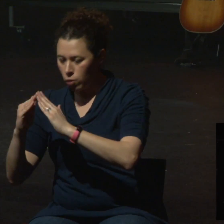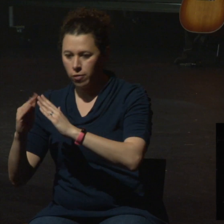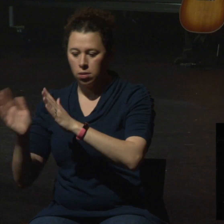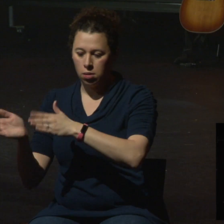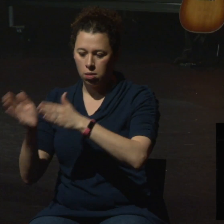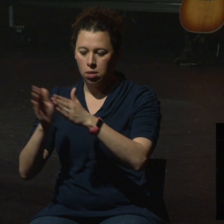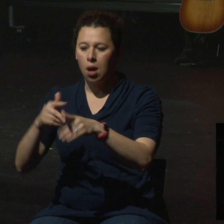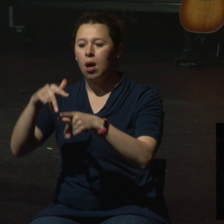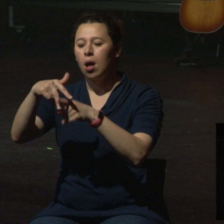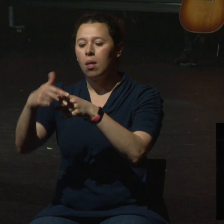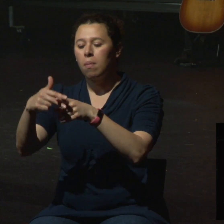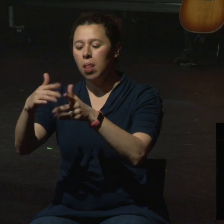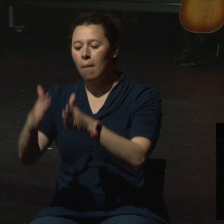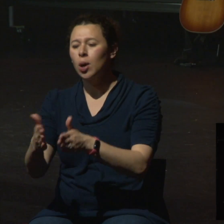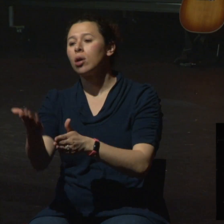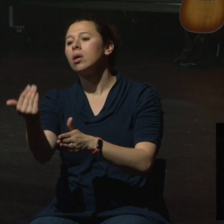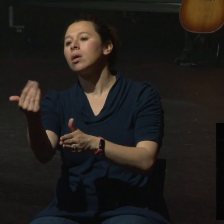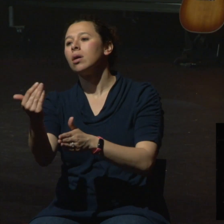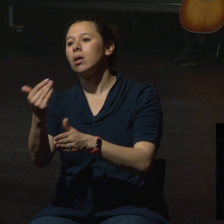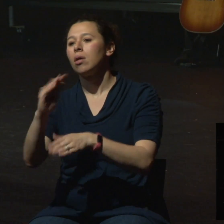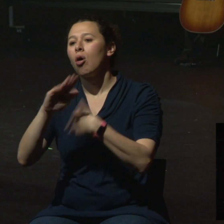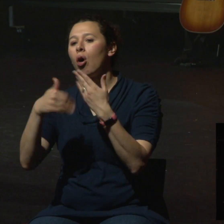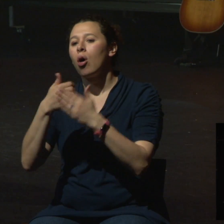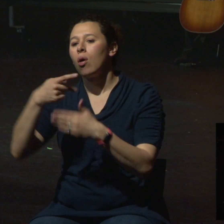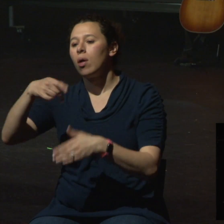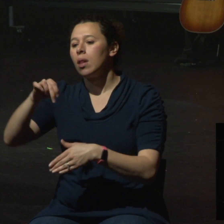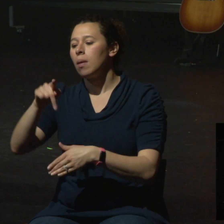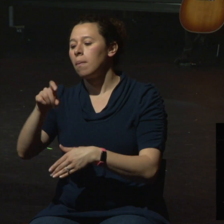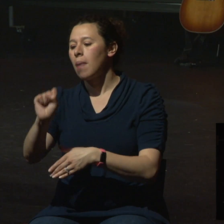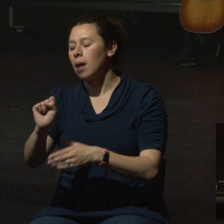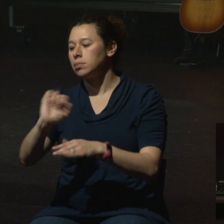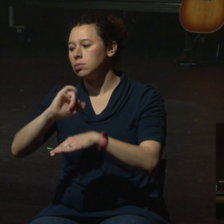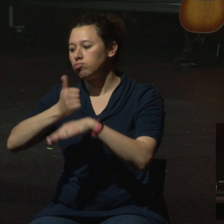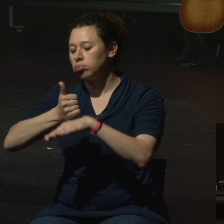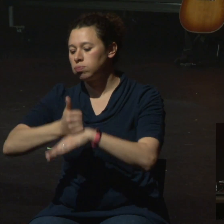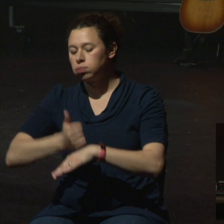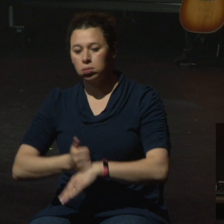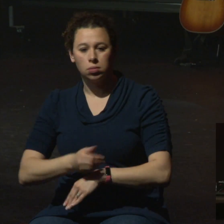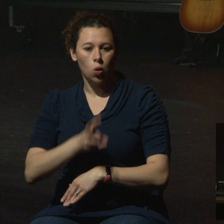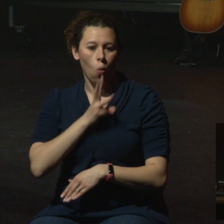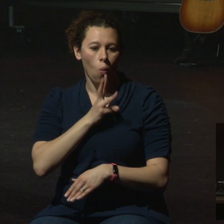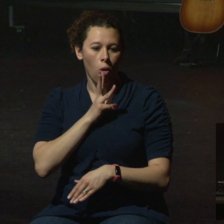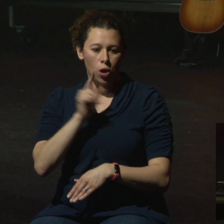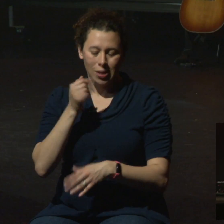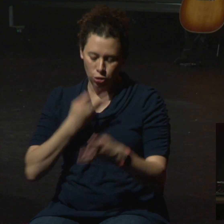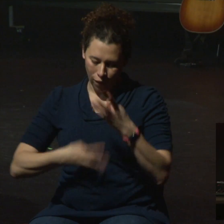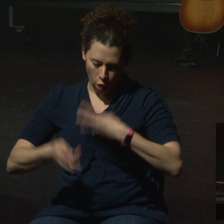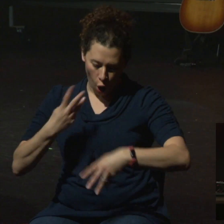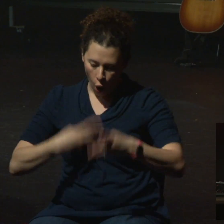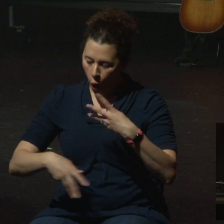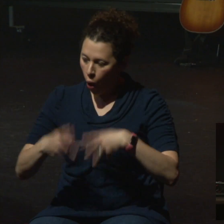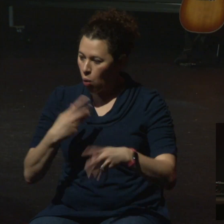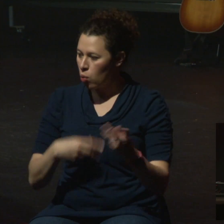Calls on a plumber to, hey, let's get all these pipe fittings. His water's got to flow throughout the